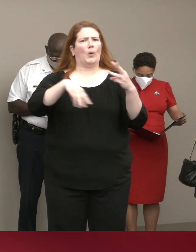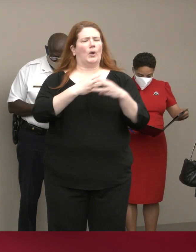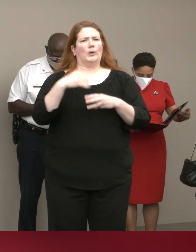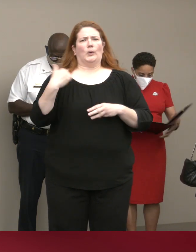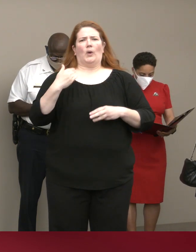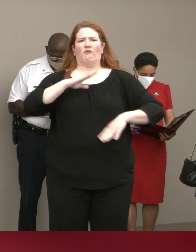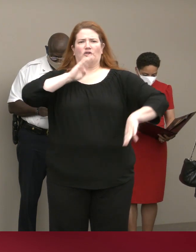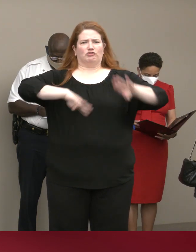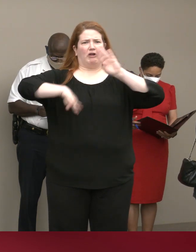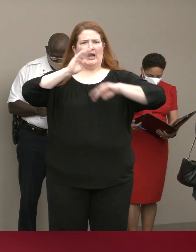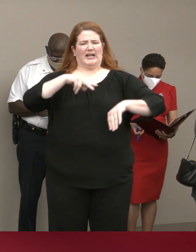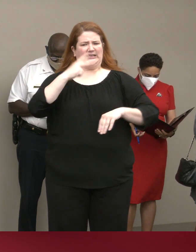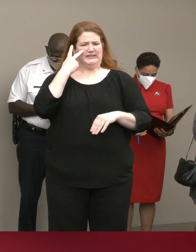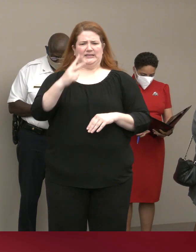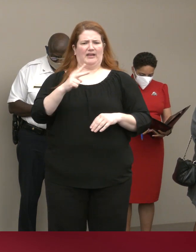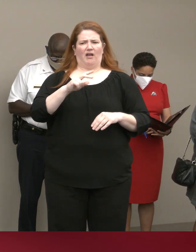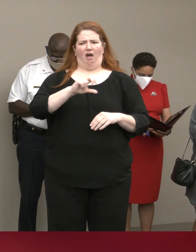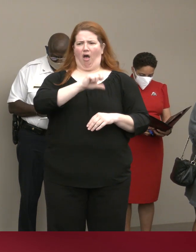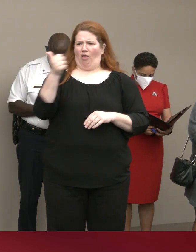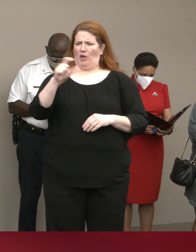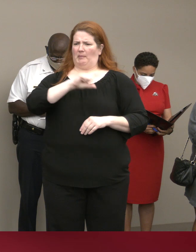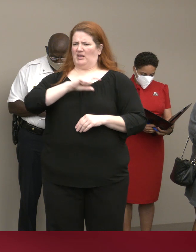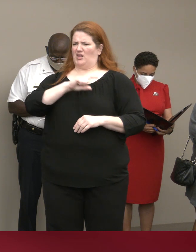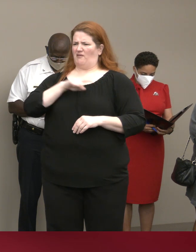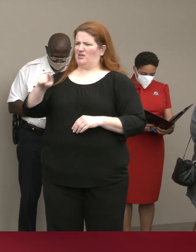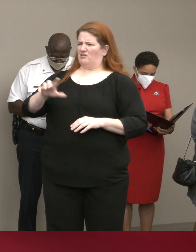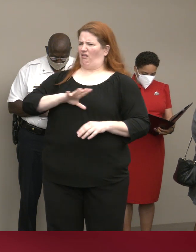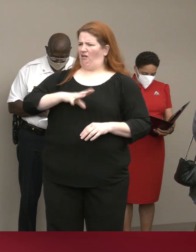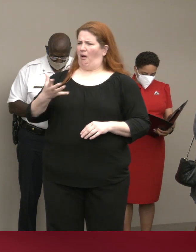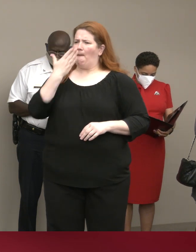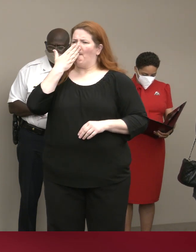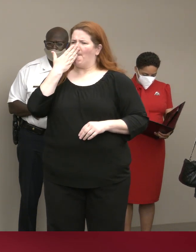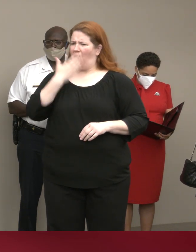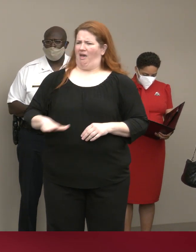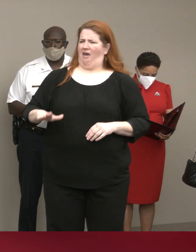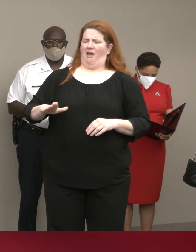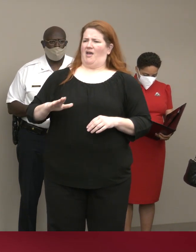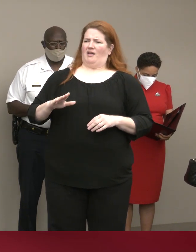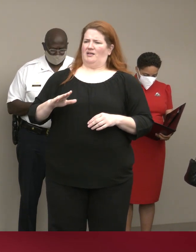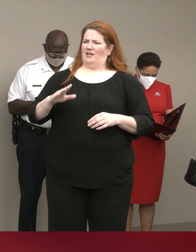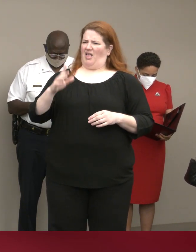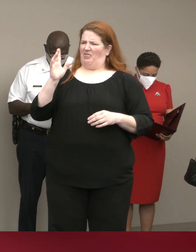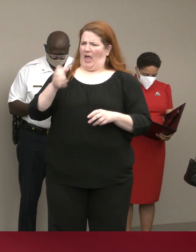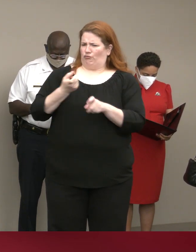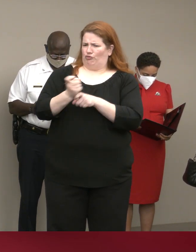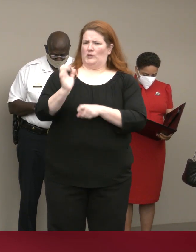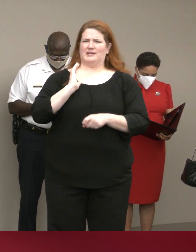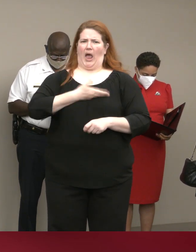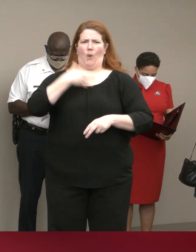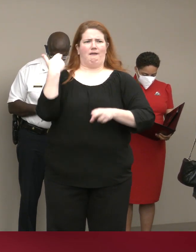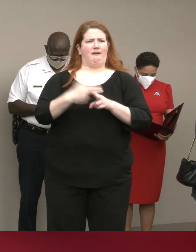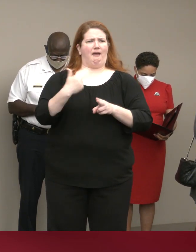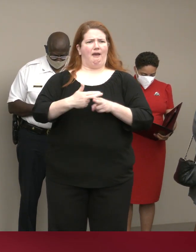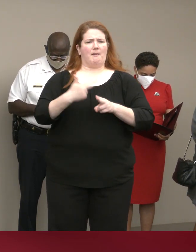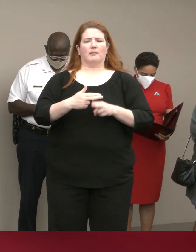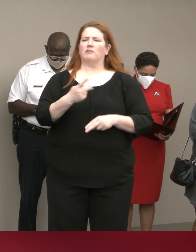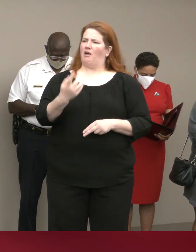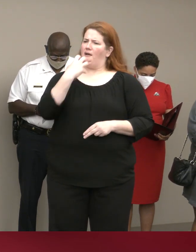fellow officers tarnish their badge. They care about our